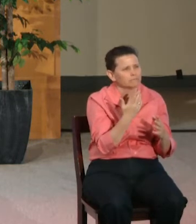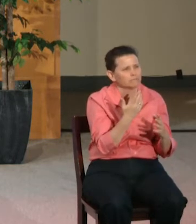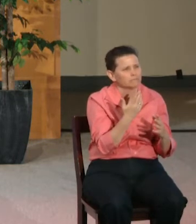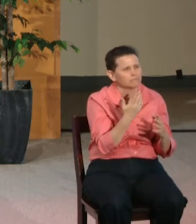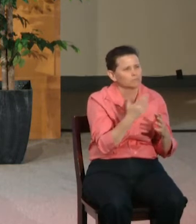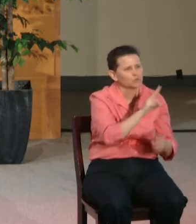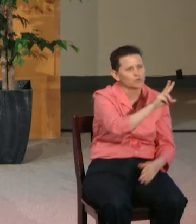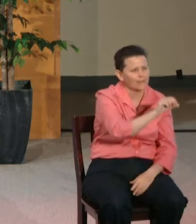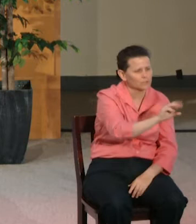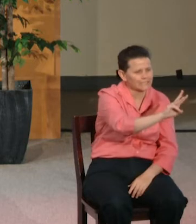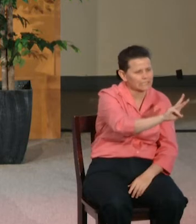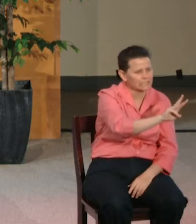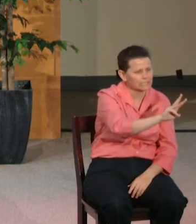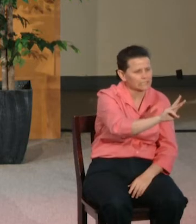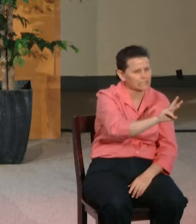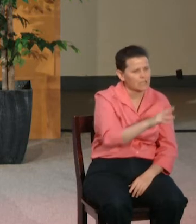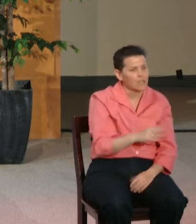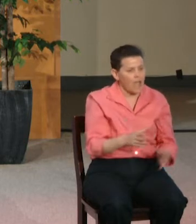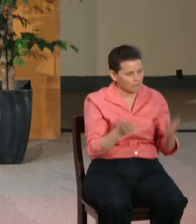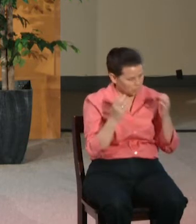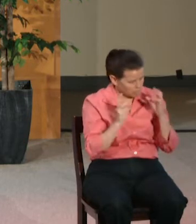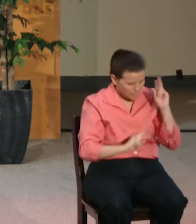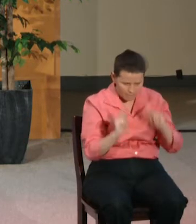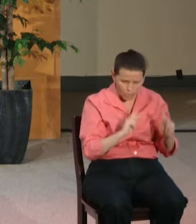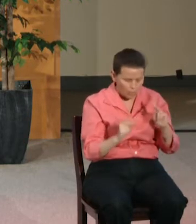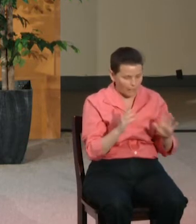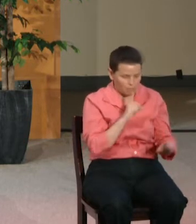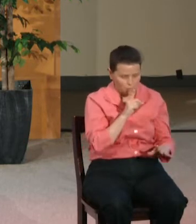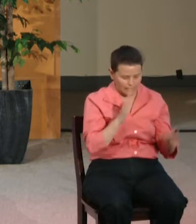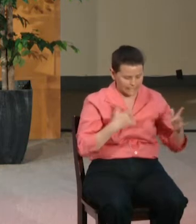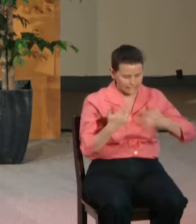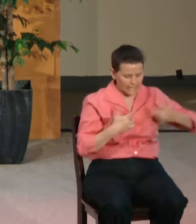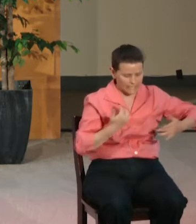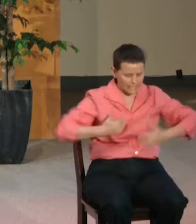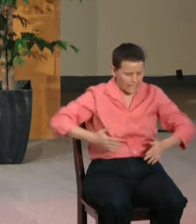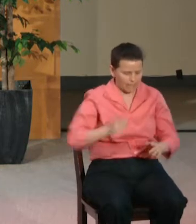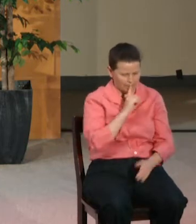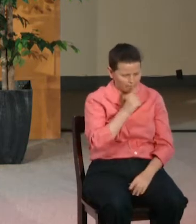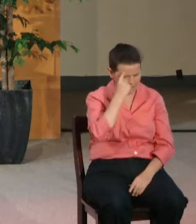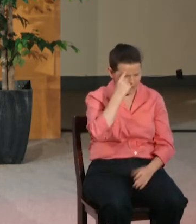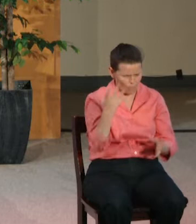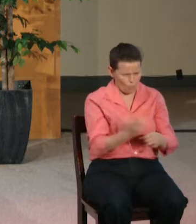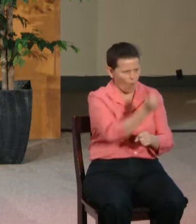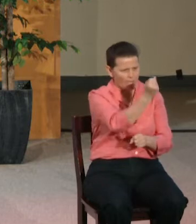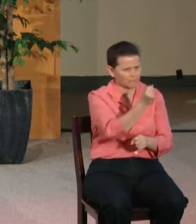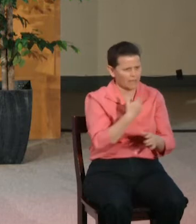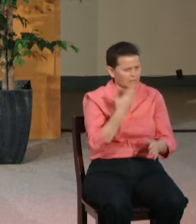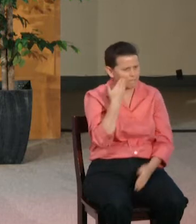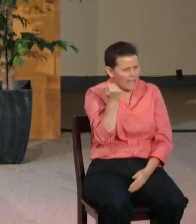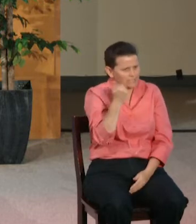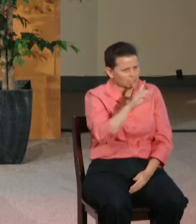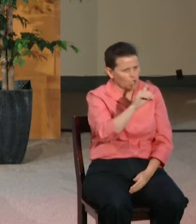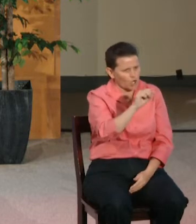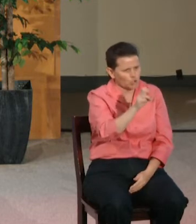And everybody was real, you know, high on it at the time. I think it won the Academy Award that year for, you know, best documentary and everything. And it's just